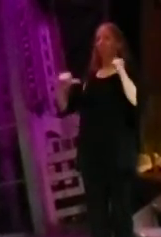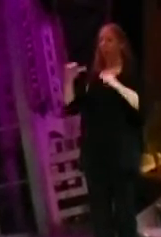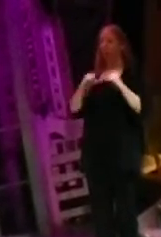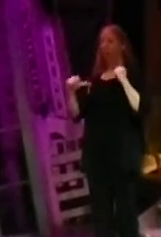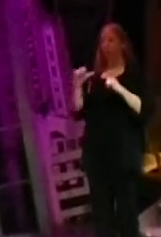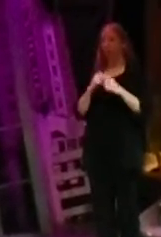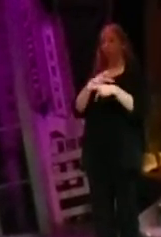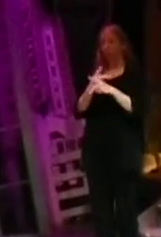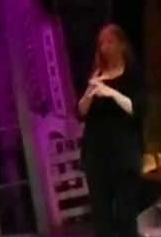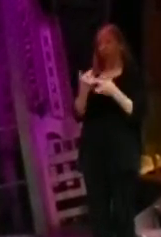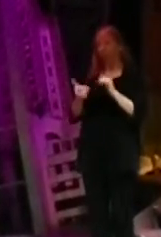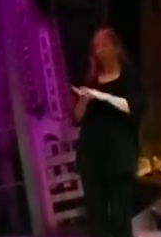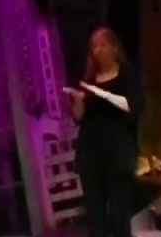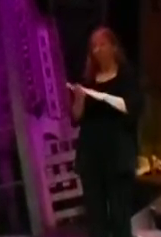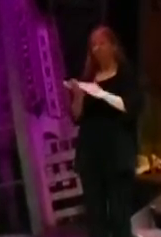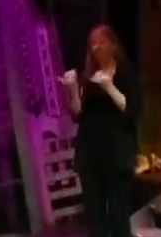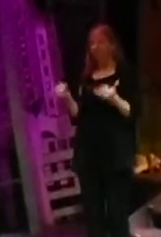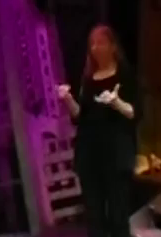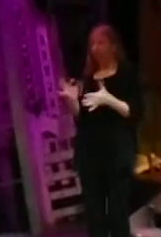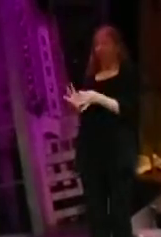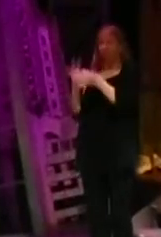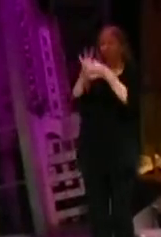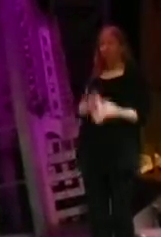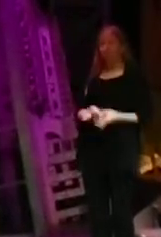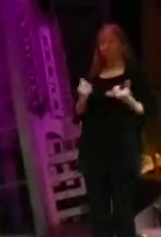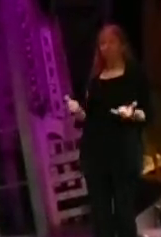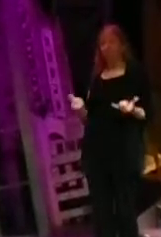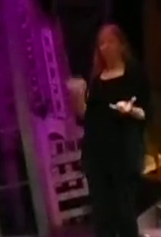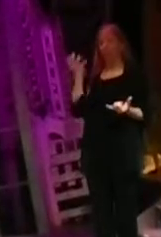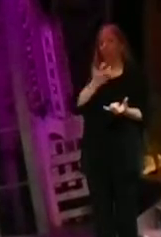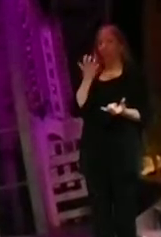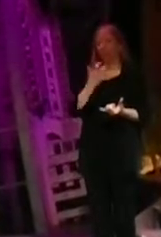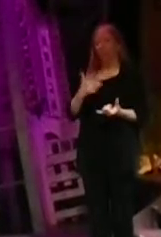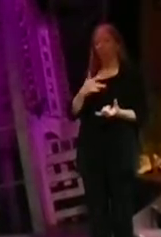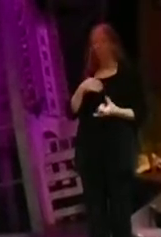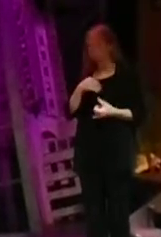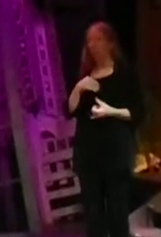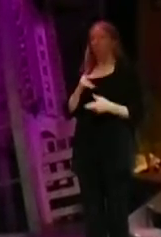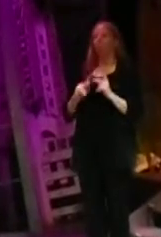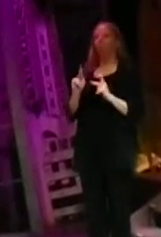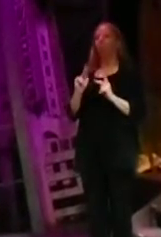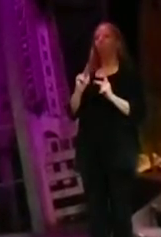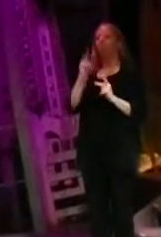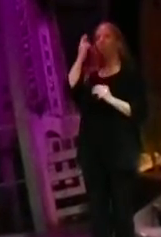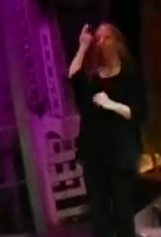now and is still relevant now stirs up a lot of questions.